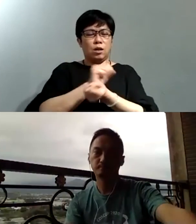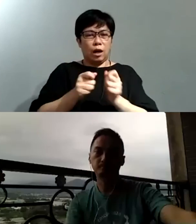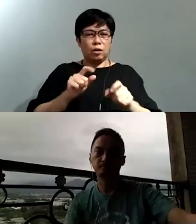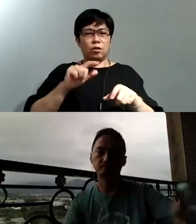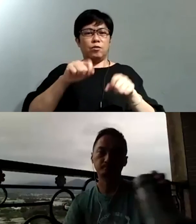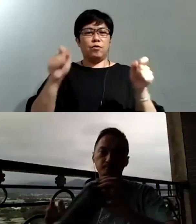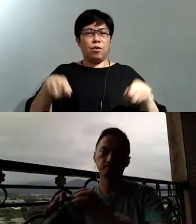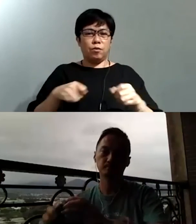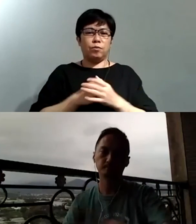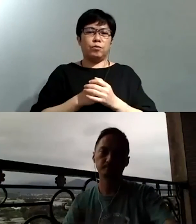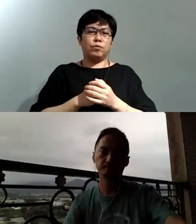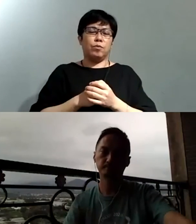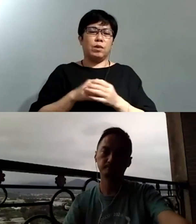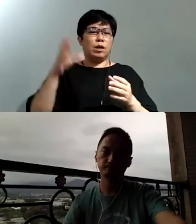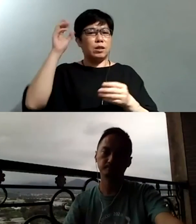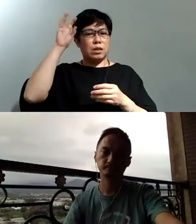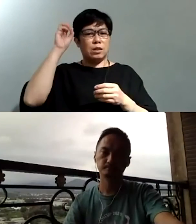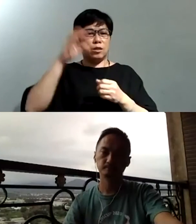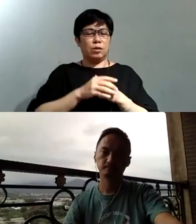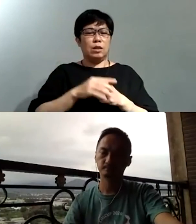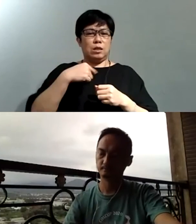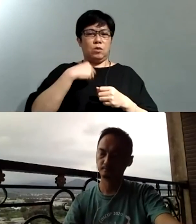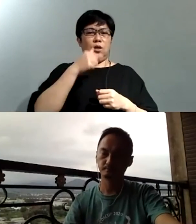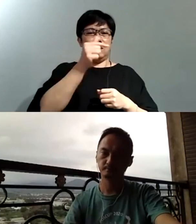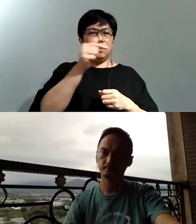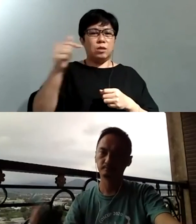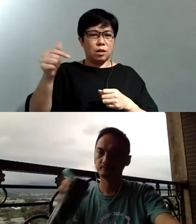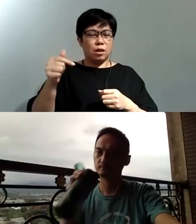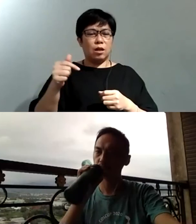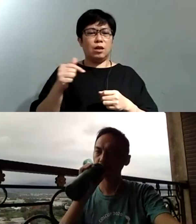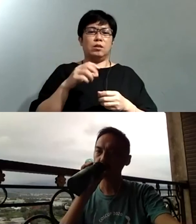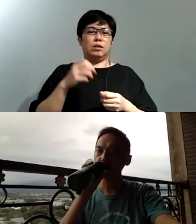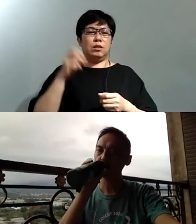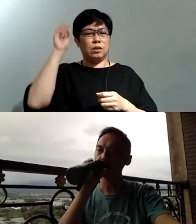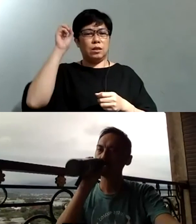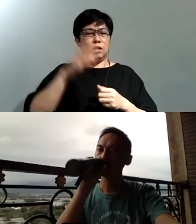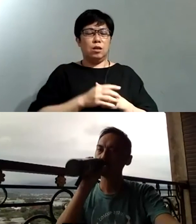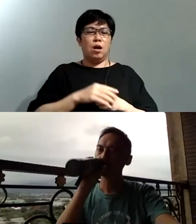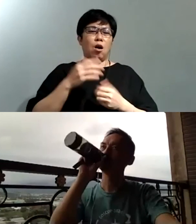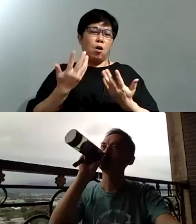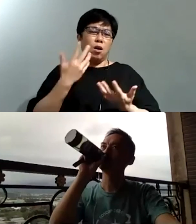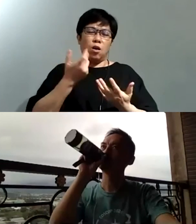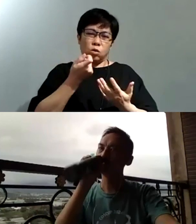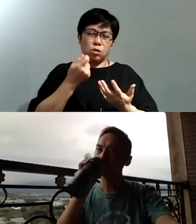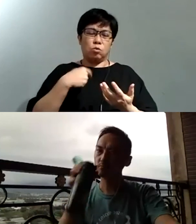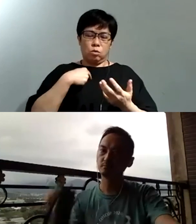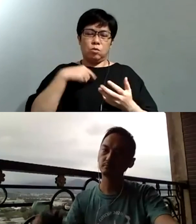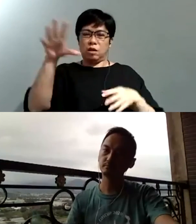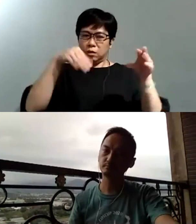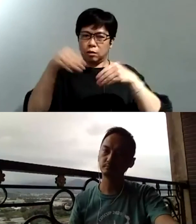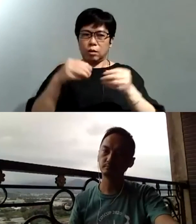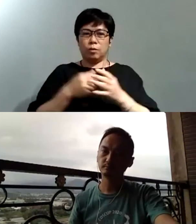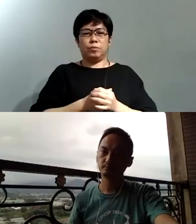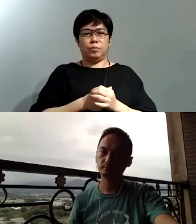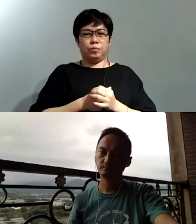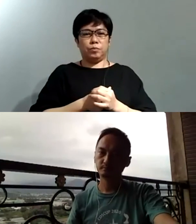positive vocabulary, a positive language of collaboration, okay? It was not about collecting,